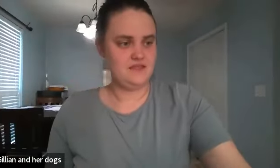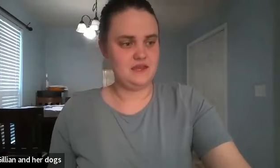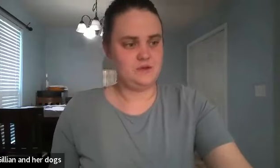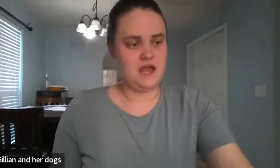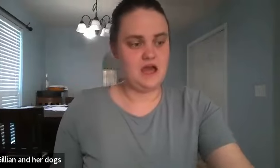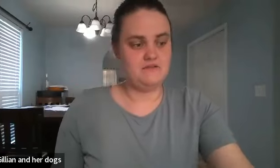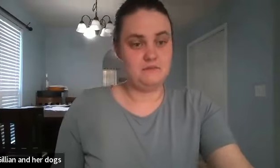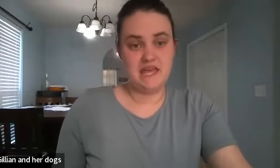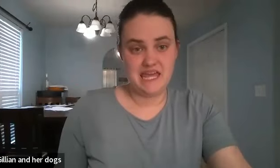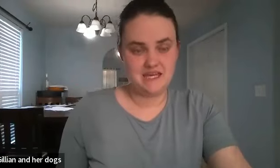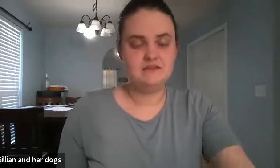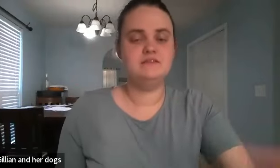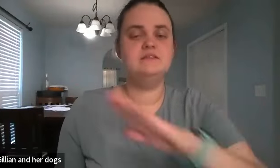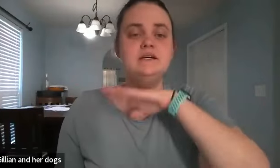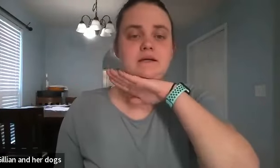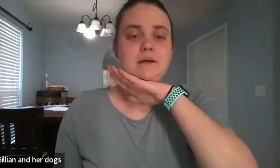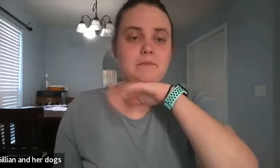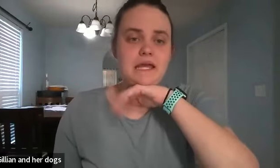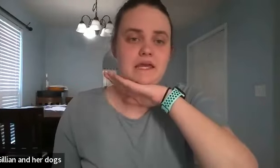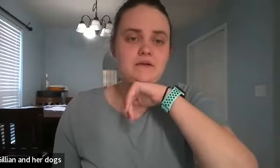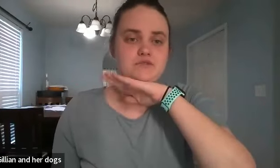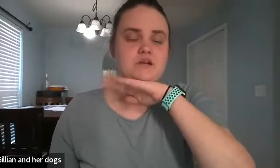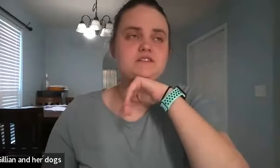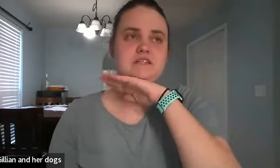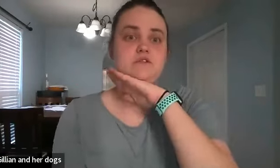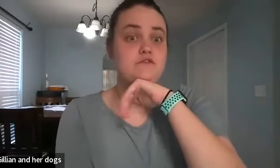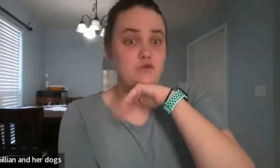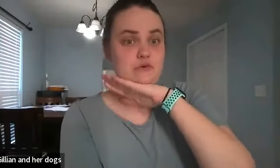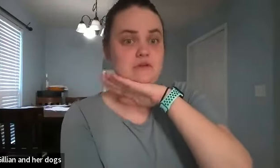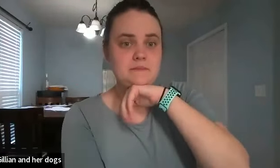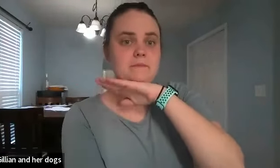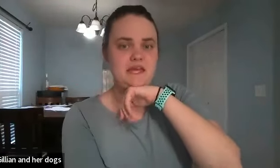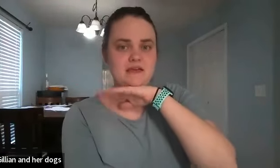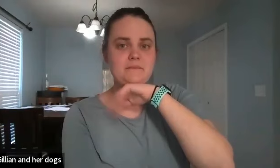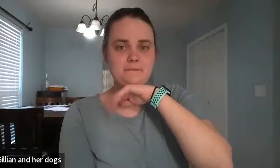Then we have pig. Pig, which we also did with our food. Pig.